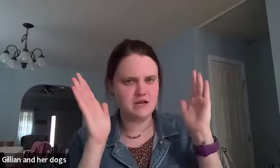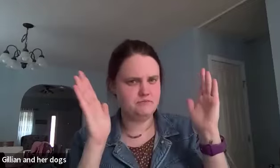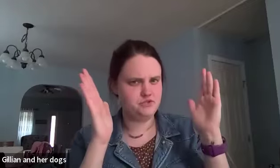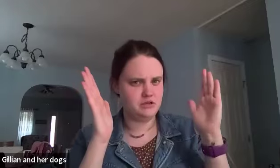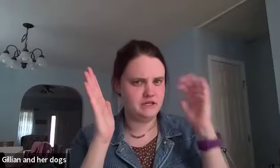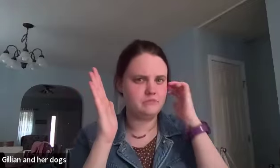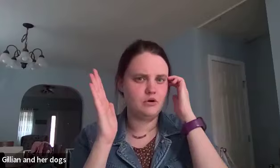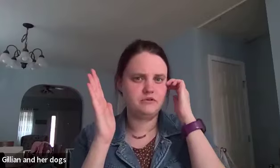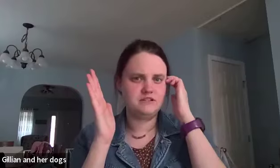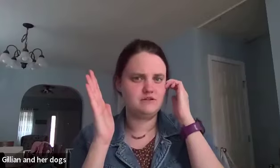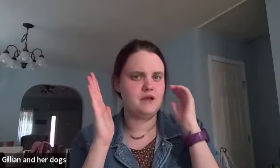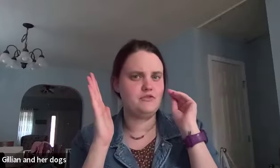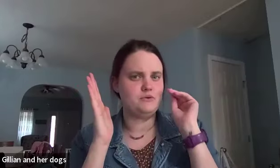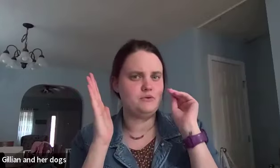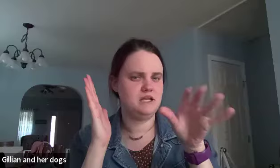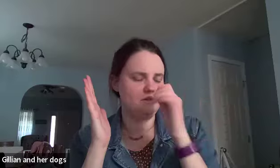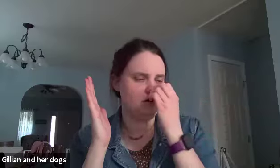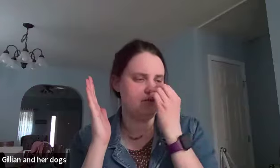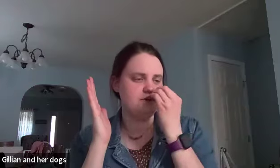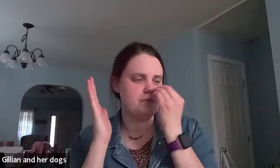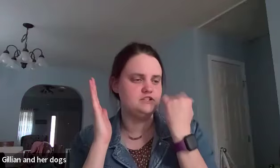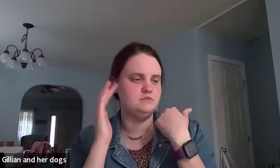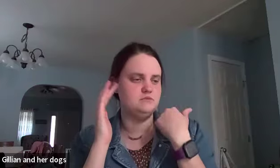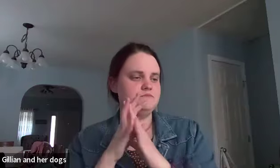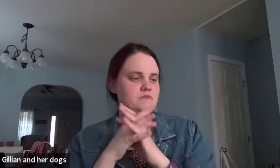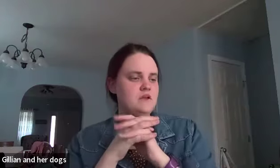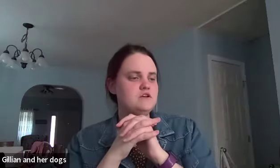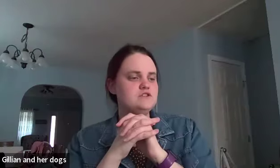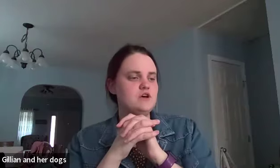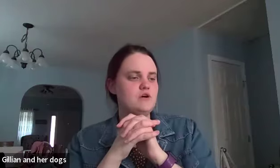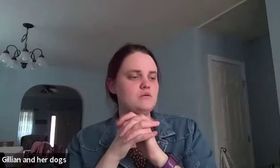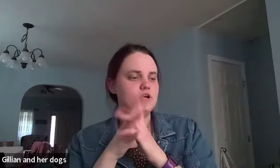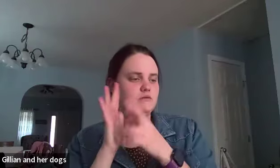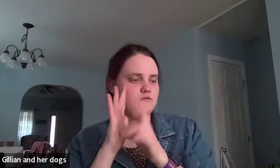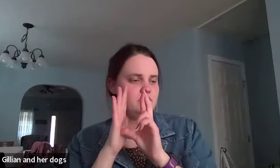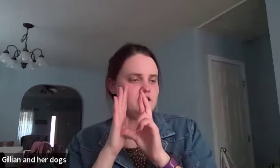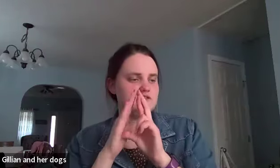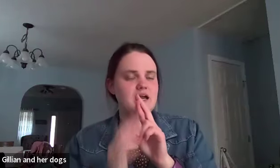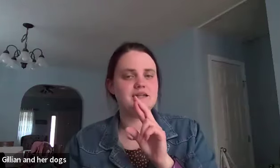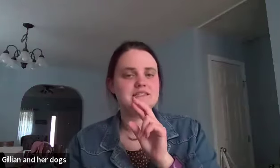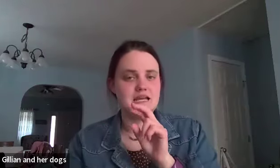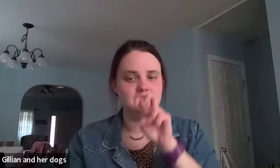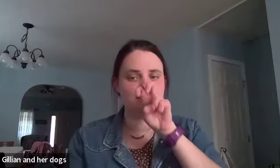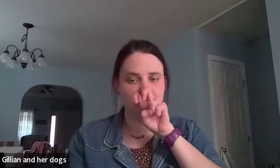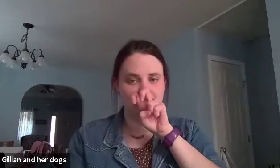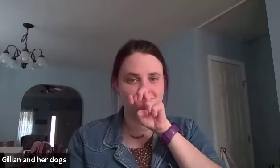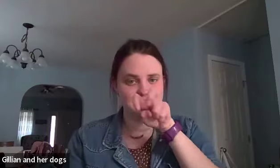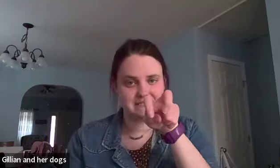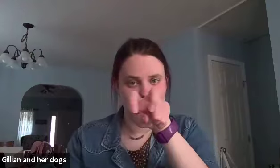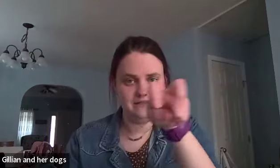to chunk it appropriately, so I'm not throwing too many at y'all, and we have to go back too much. So we're gonna review again. So we had snake,